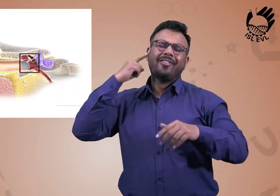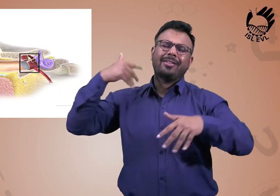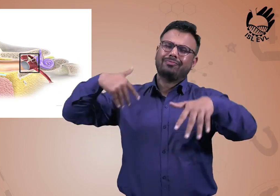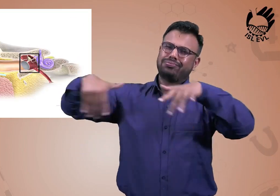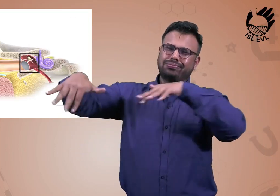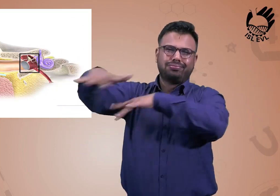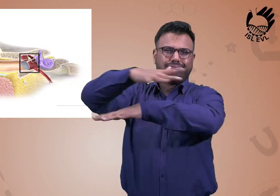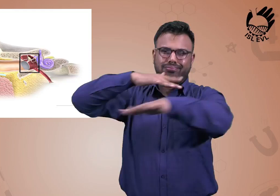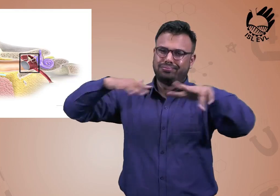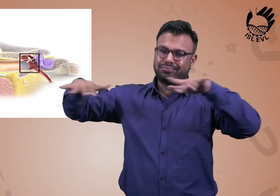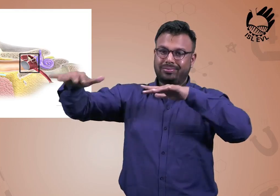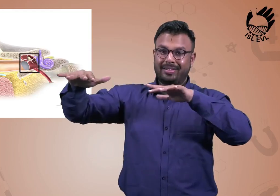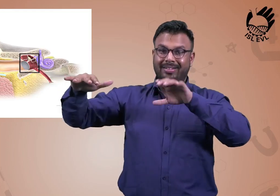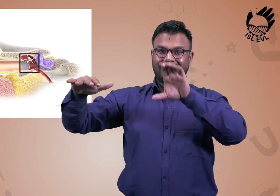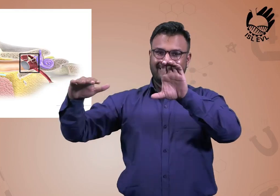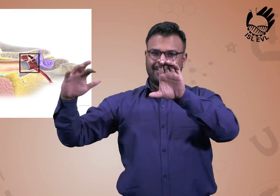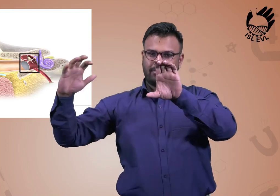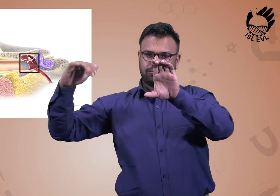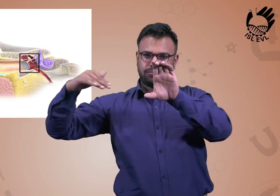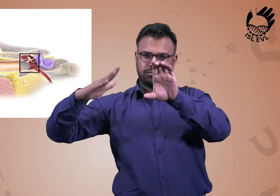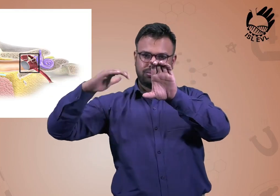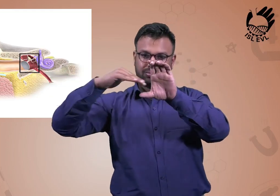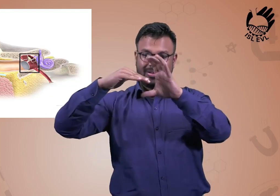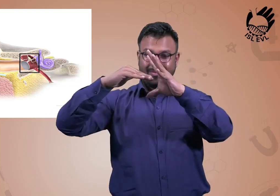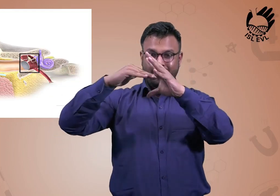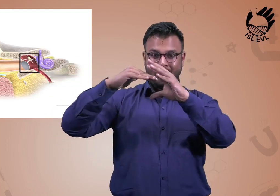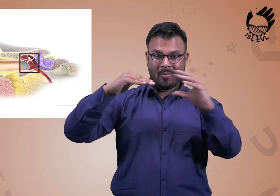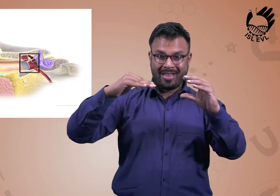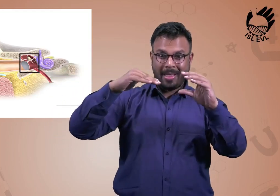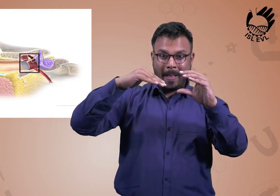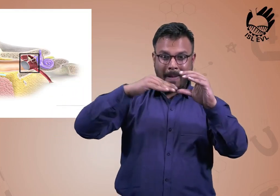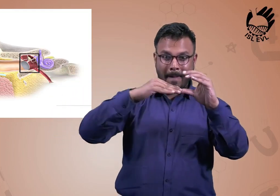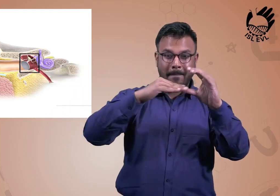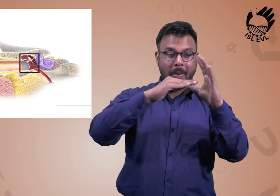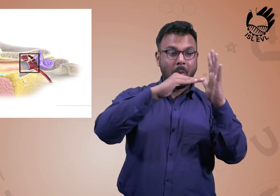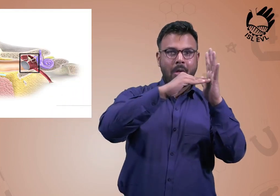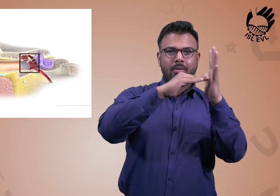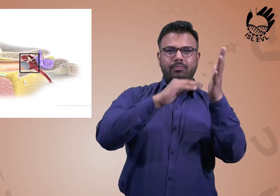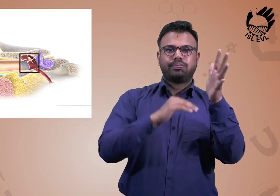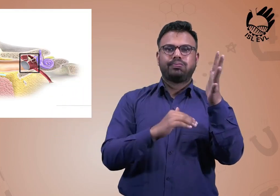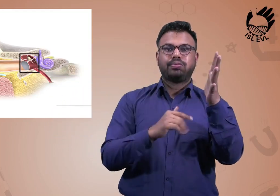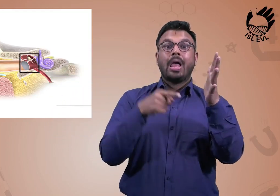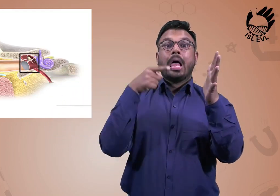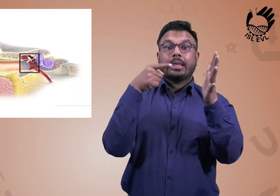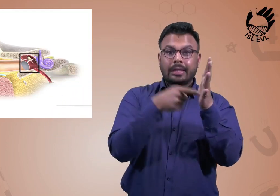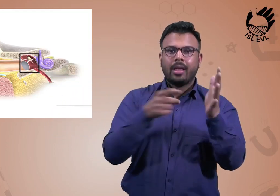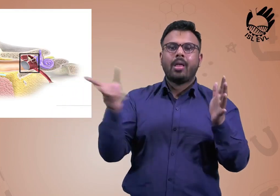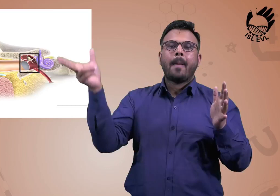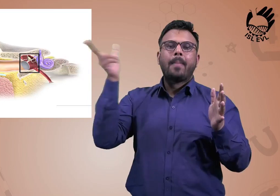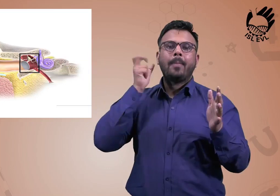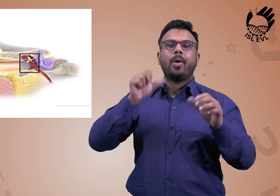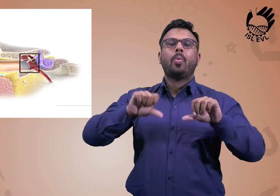canal, we have a very soft skin which is known as the eardrum.